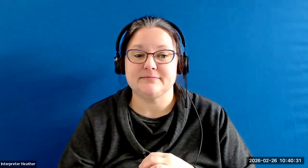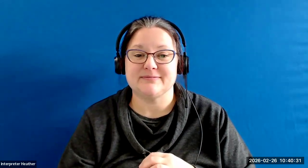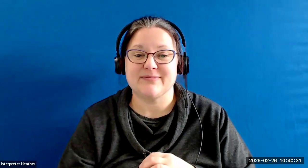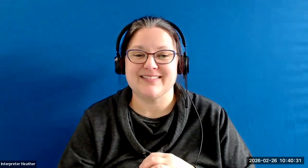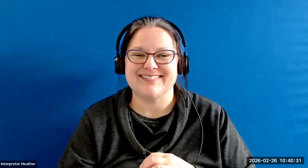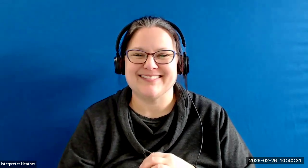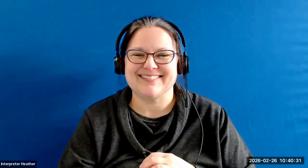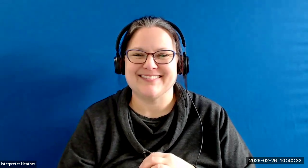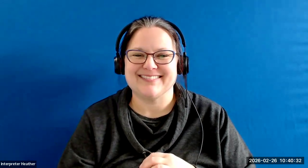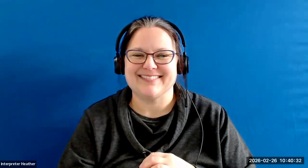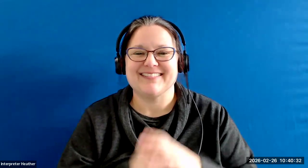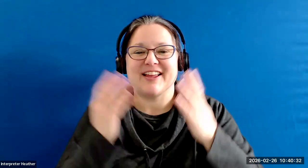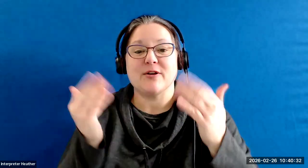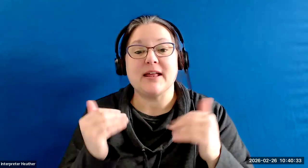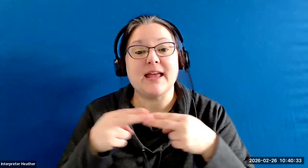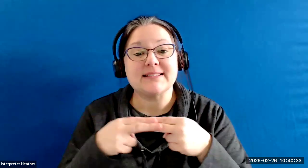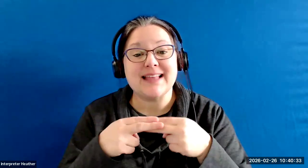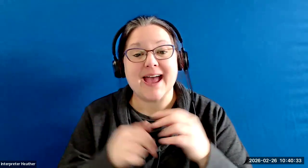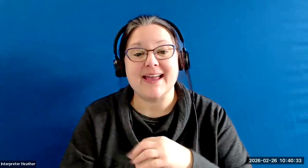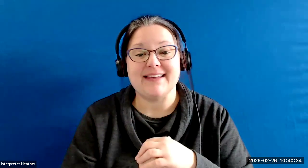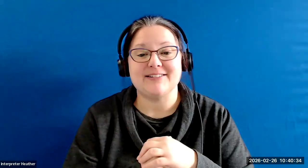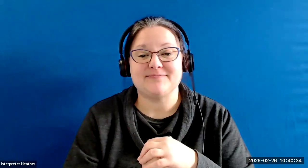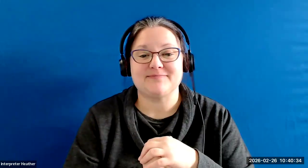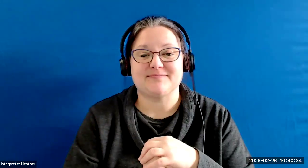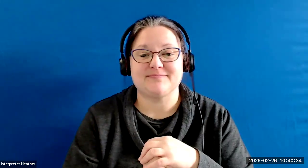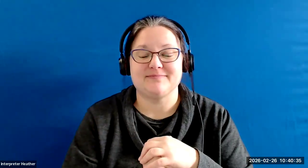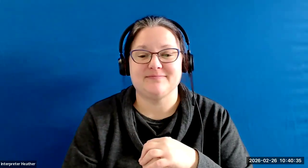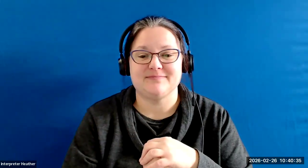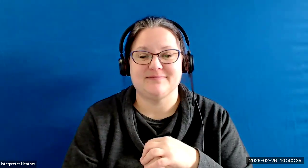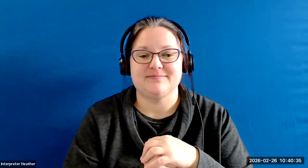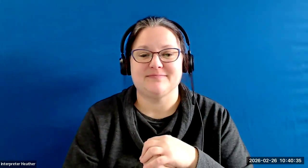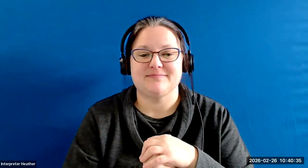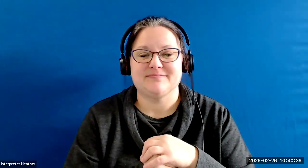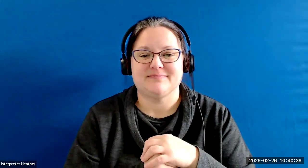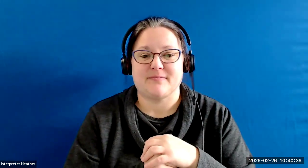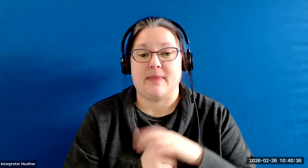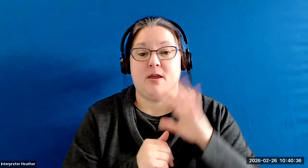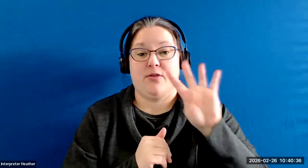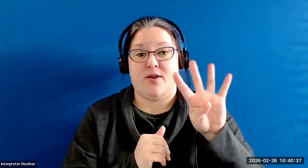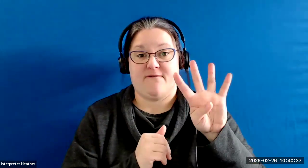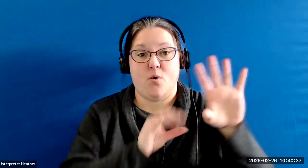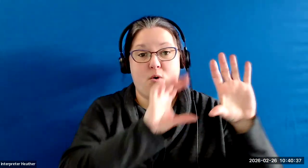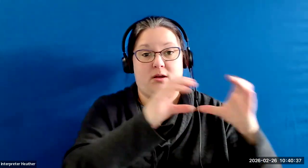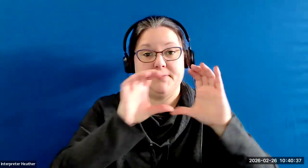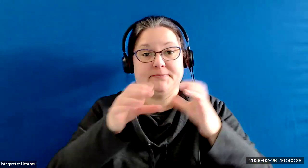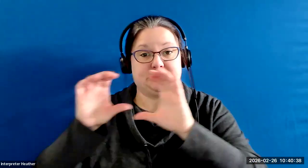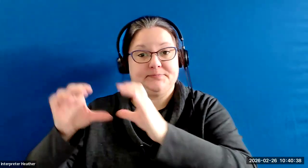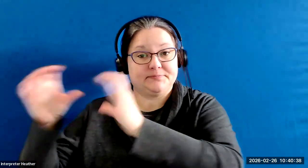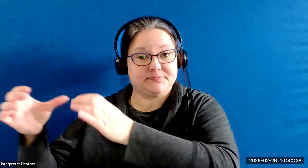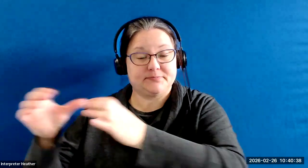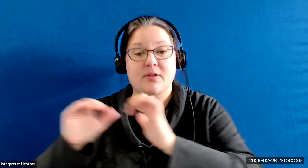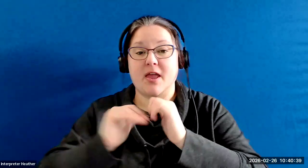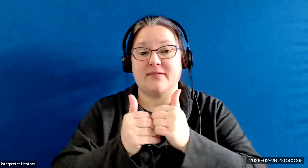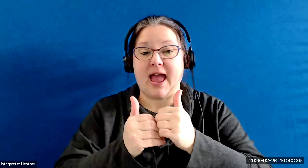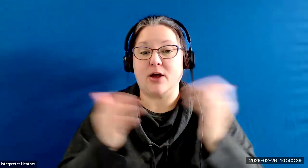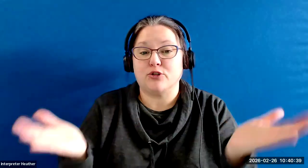Okay. Next slide, please. So the four main buckets of how to